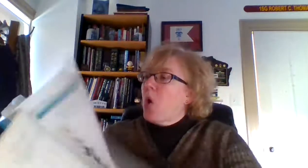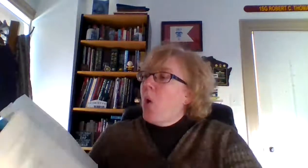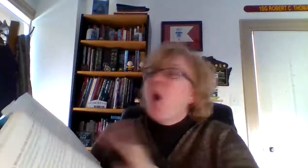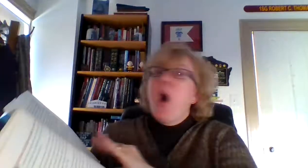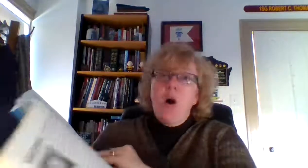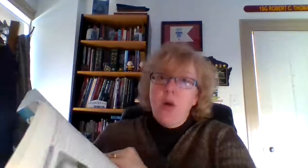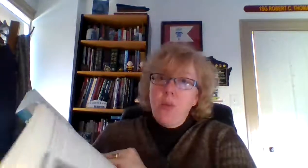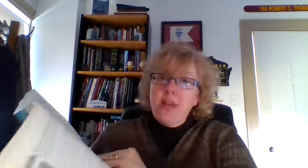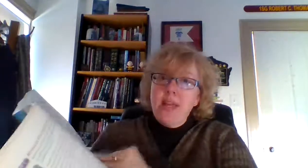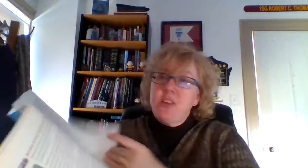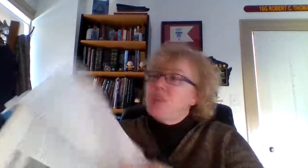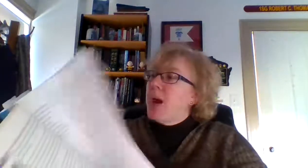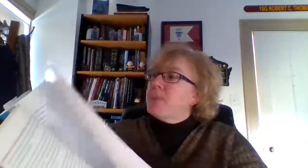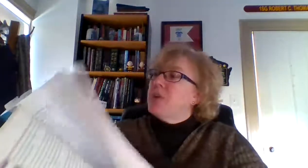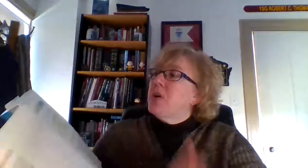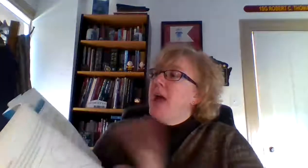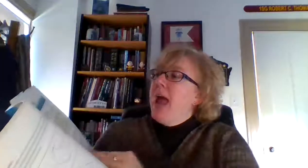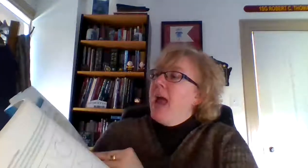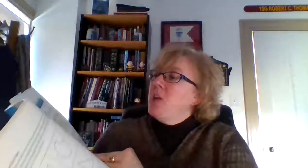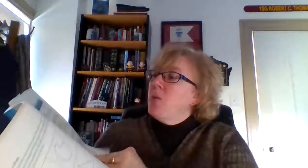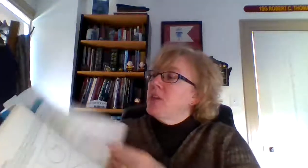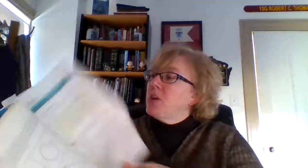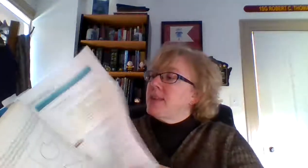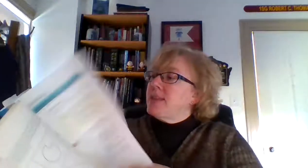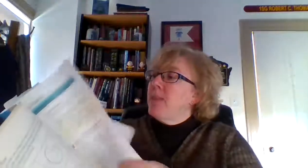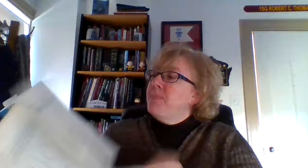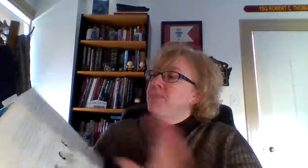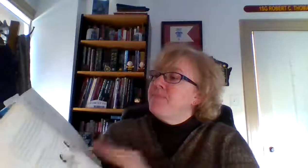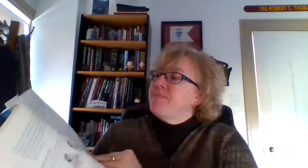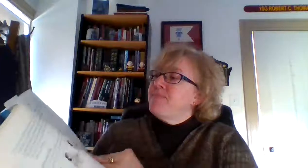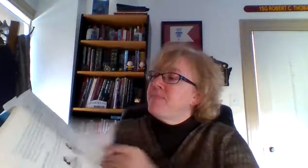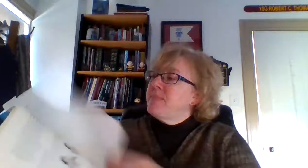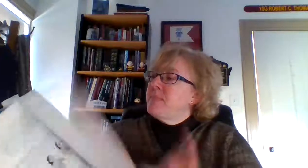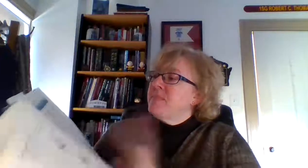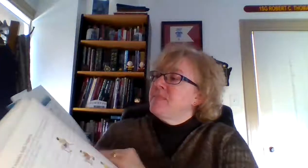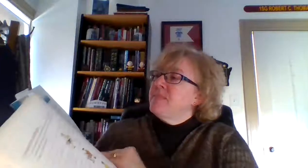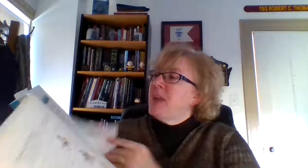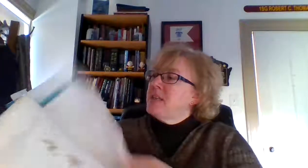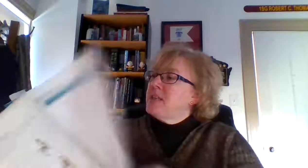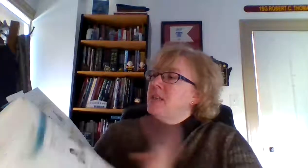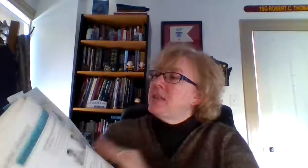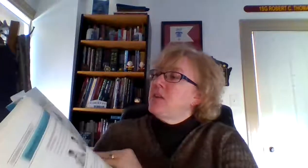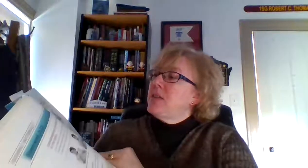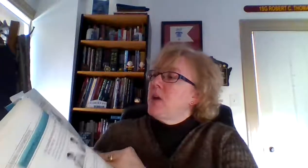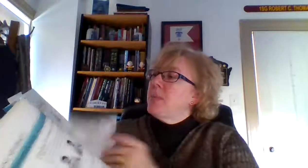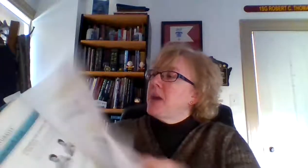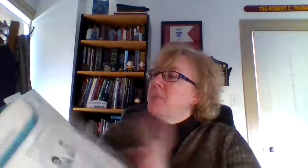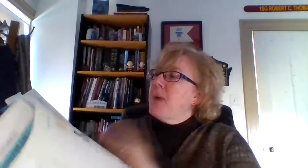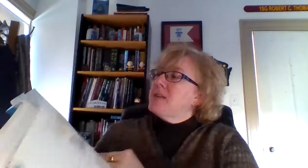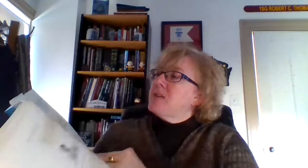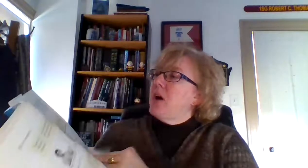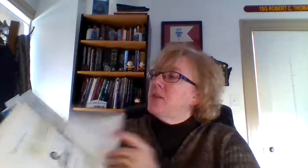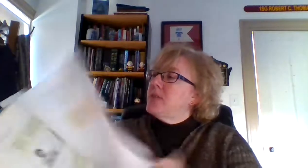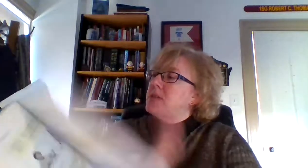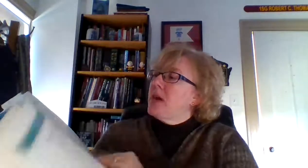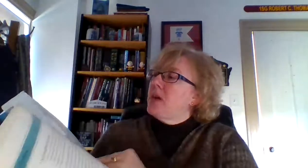go all the way to the end of the chapter and you can look at them and see that they're there. I'm getting past all of this now.